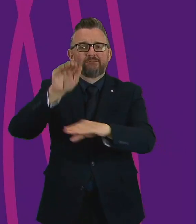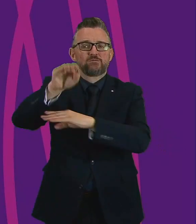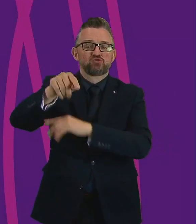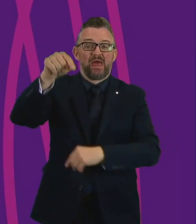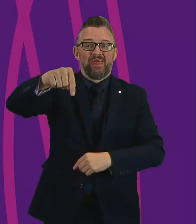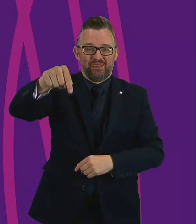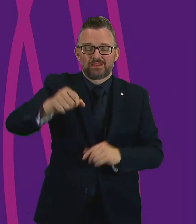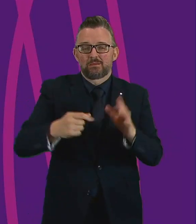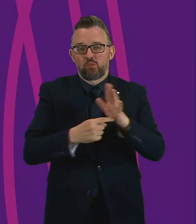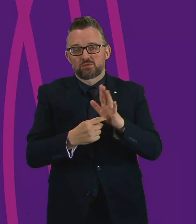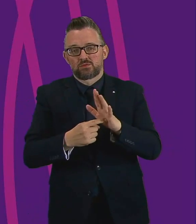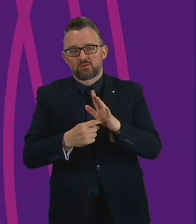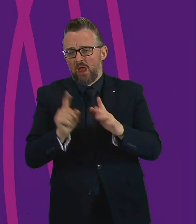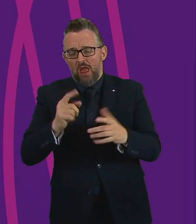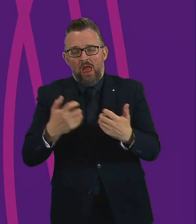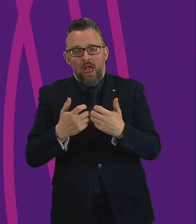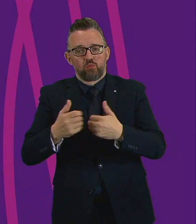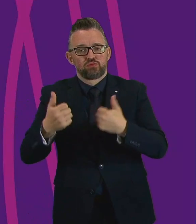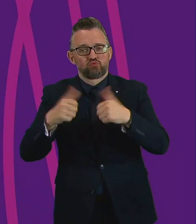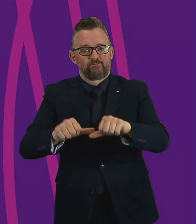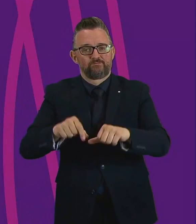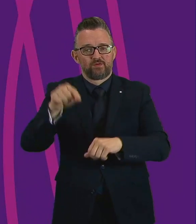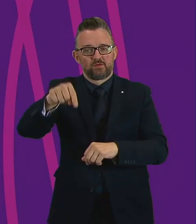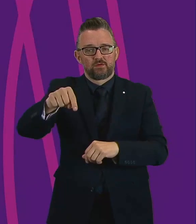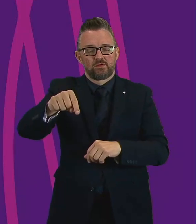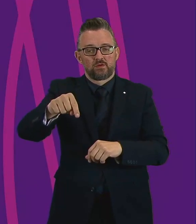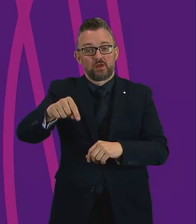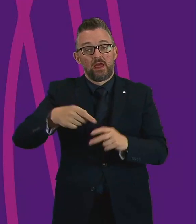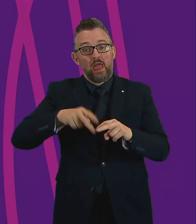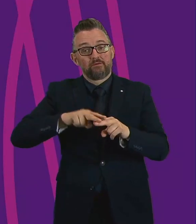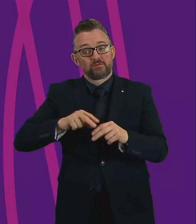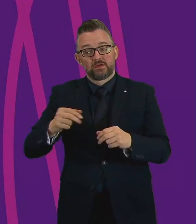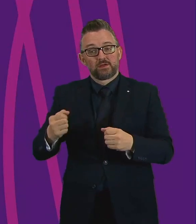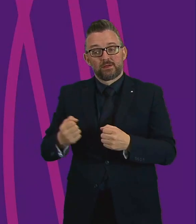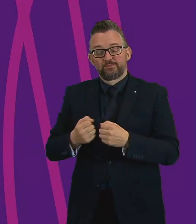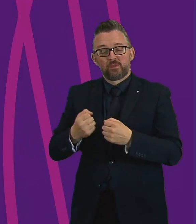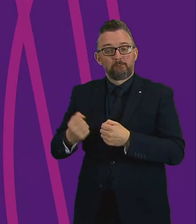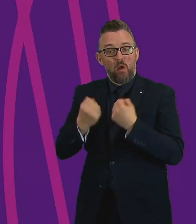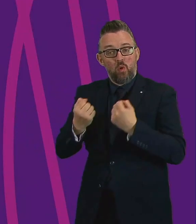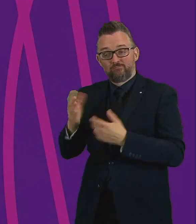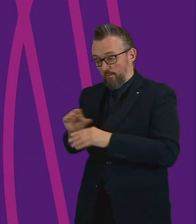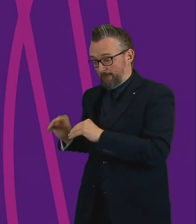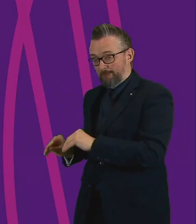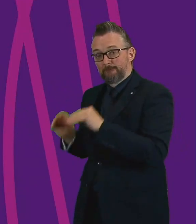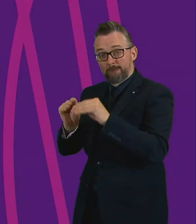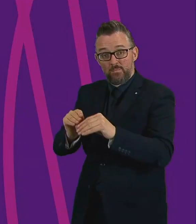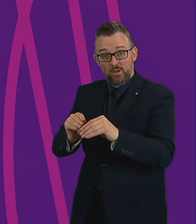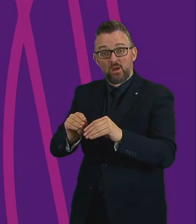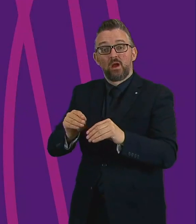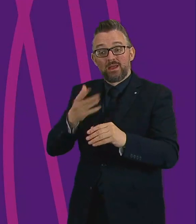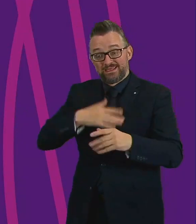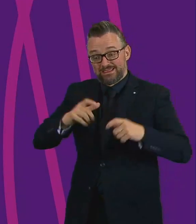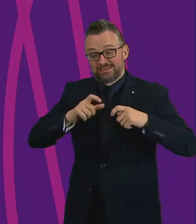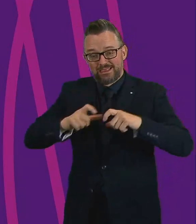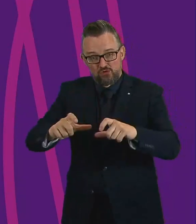that that poses real challenges to all of us if devolution indeed is to be sustainable. Thank you very much, Presiding